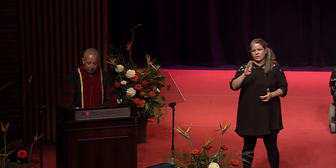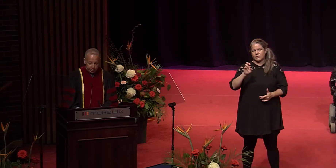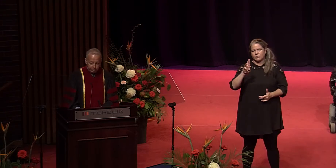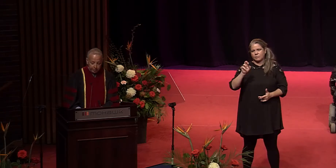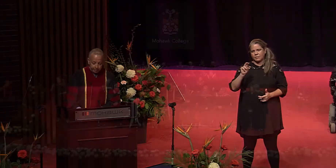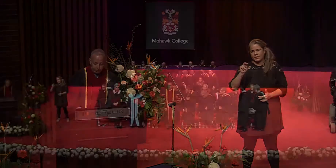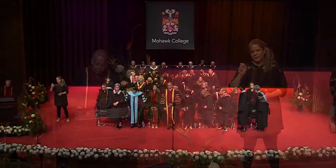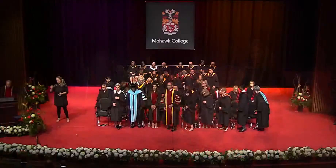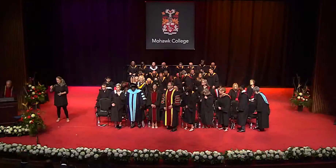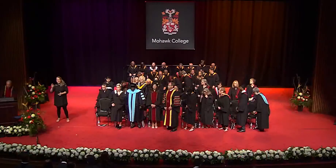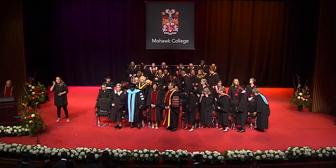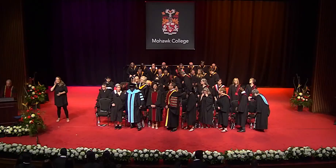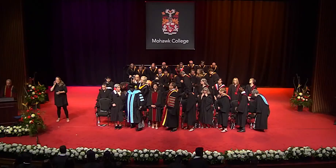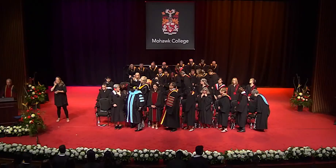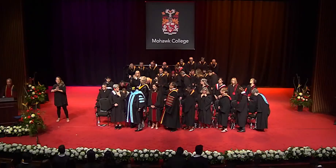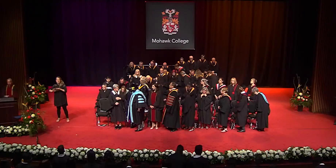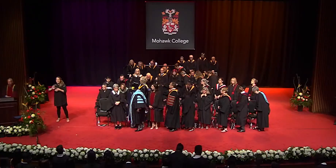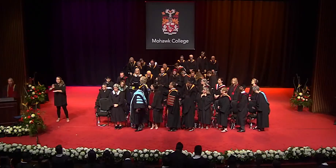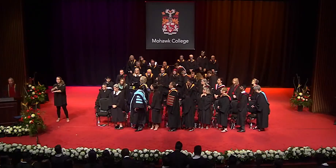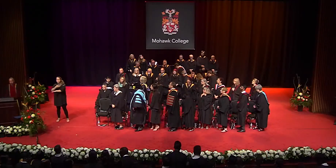Mohawk College's music program.